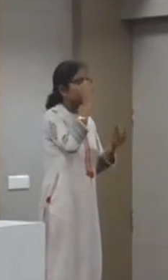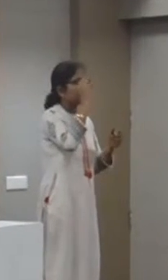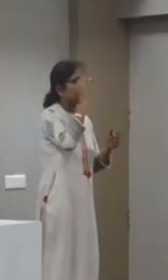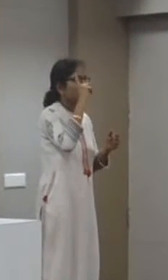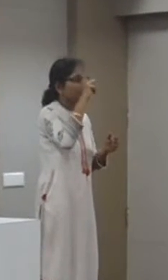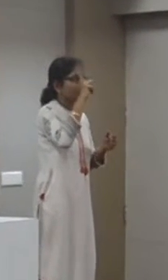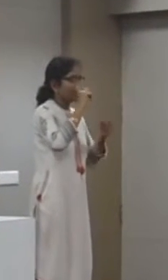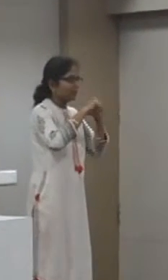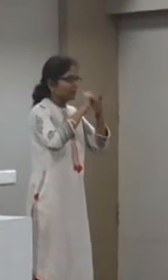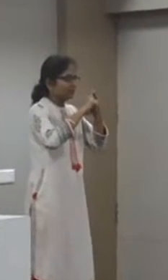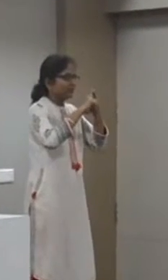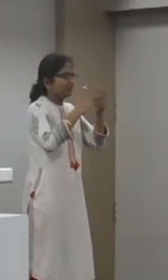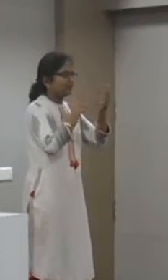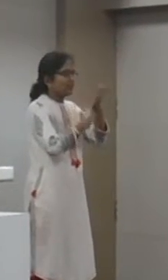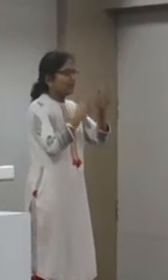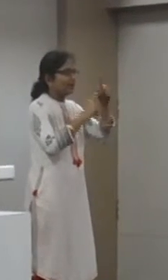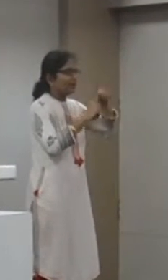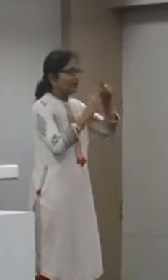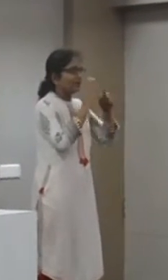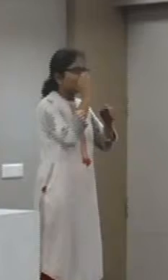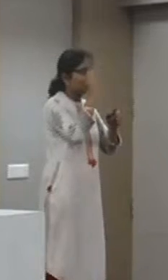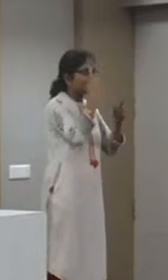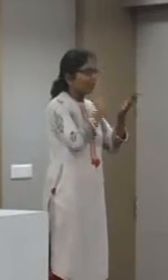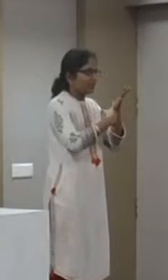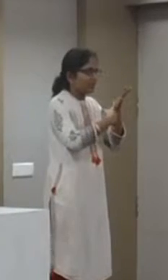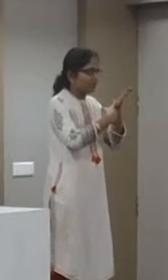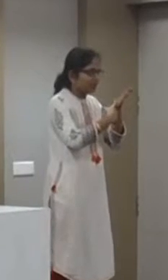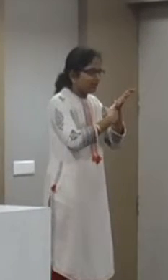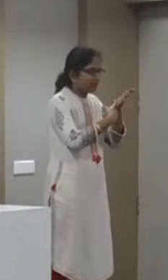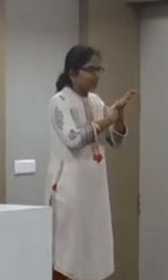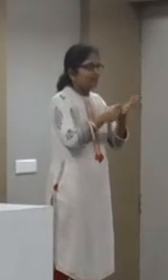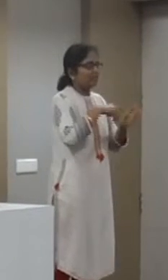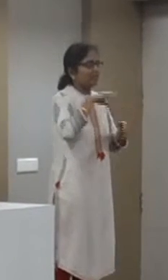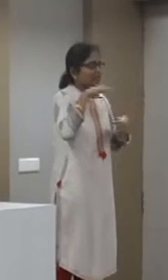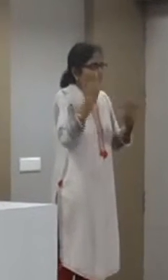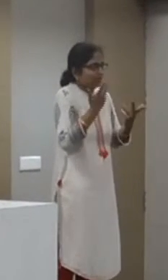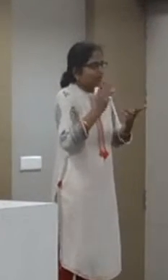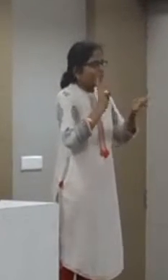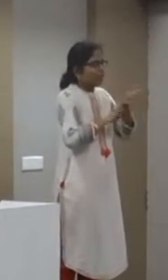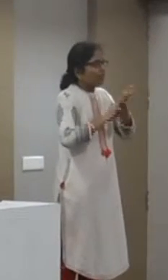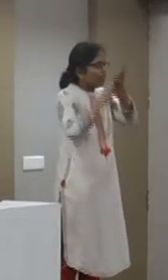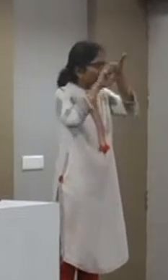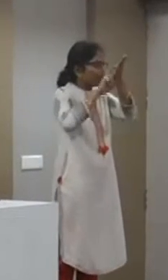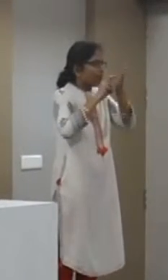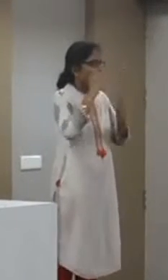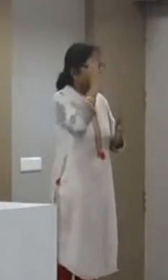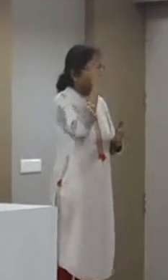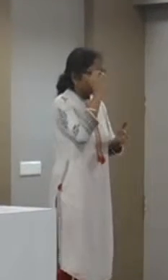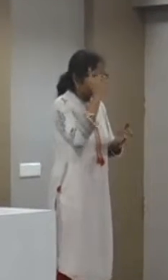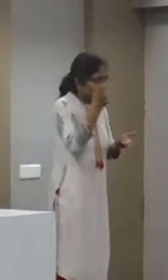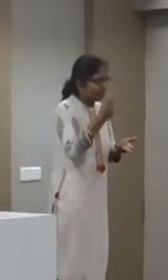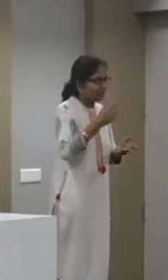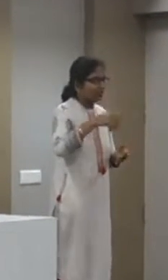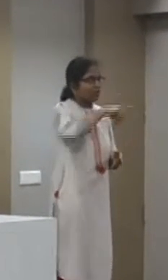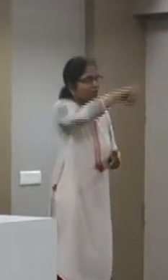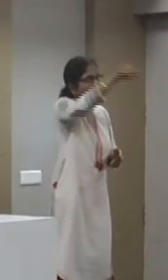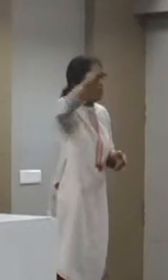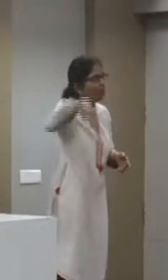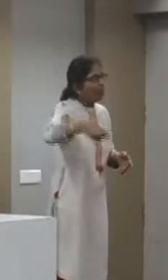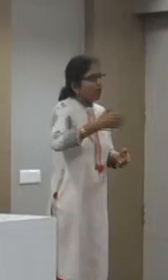Garg, Nodal Officer for Persons with Disabilities, again welcome you for